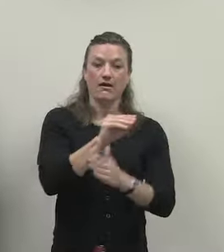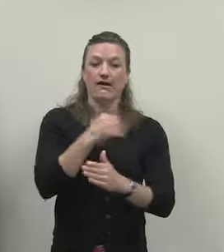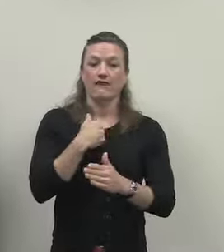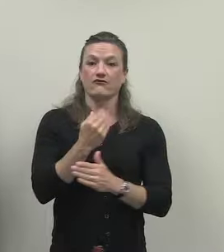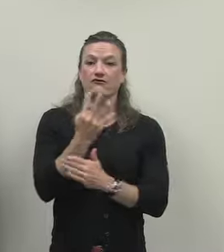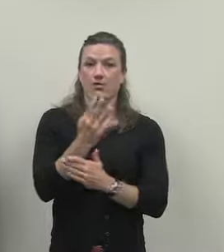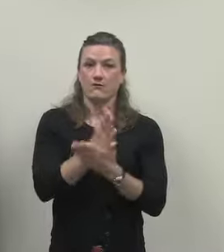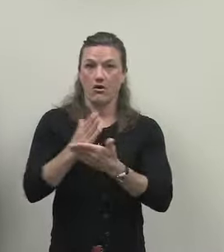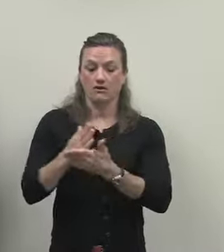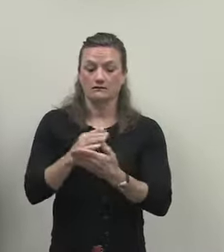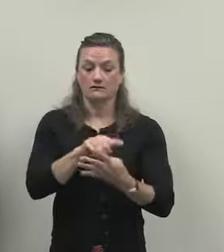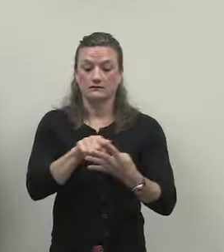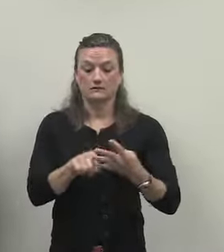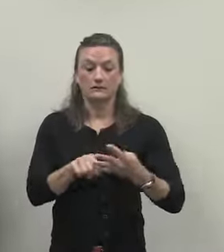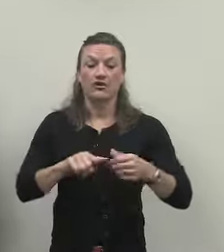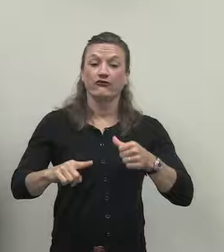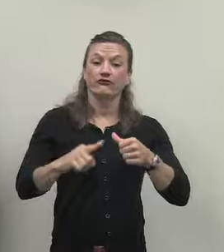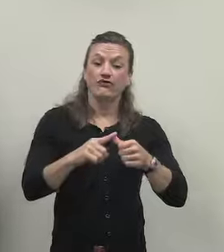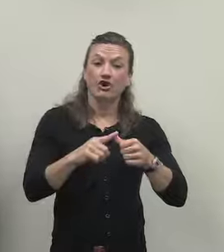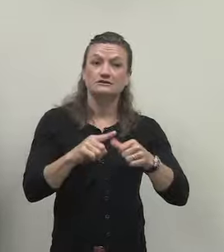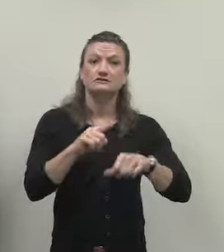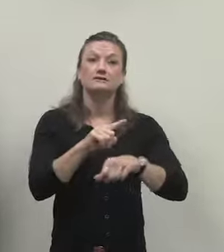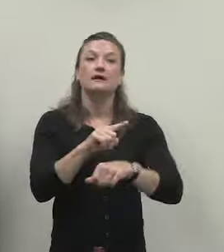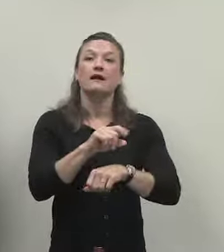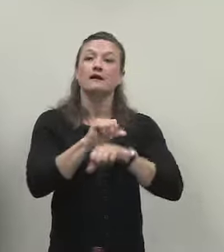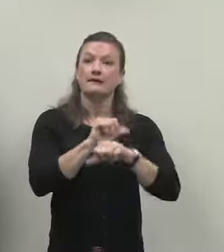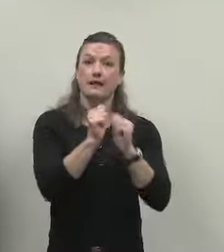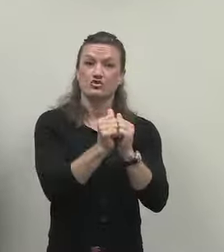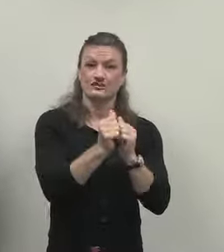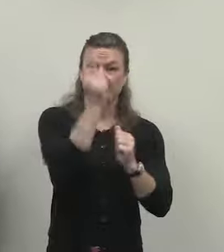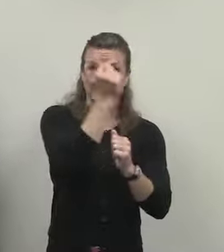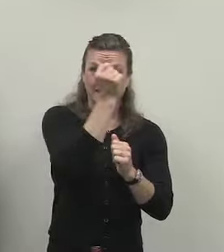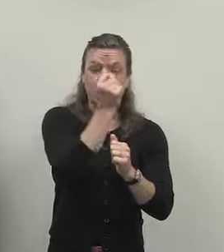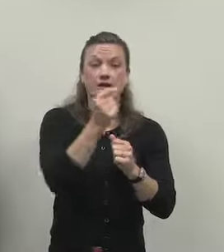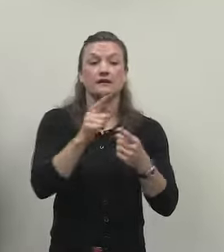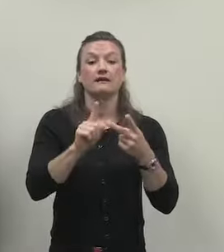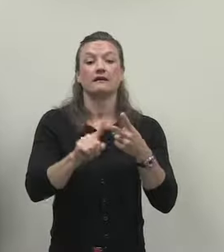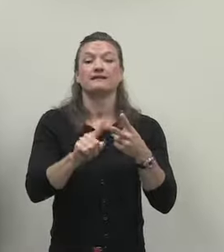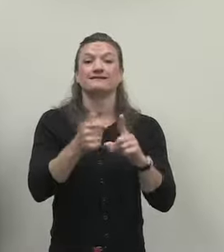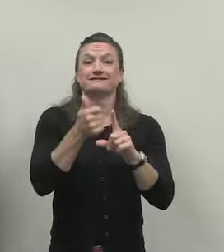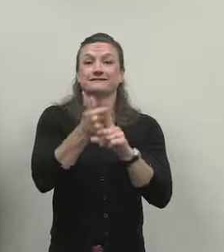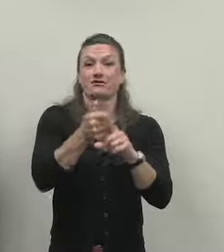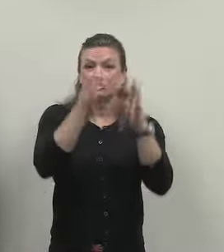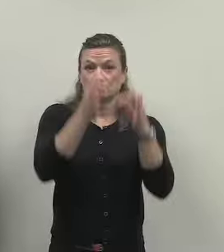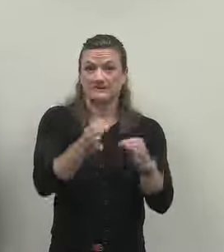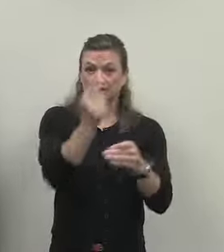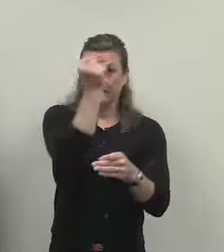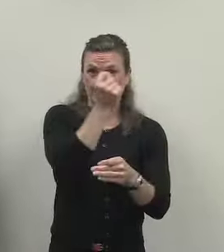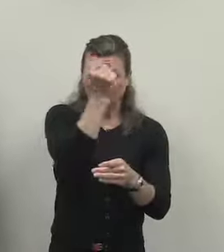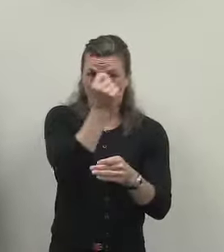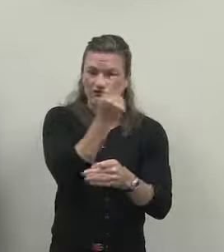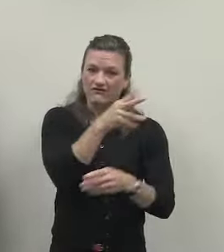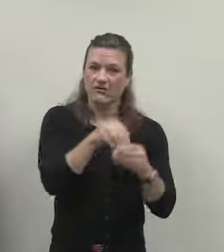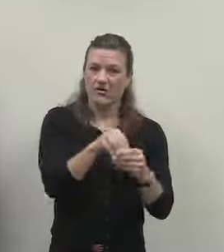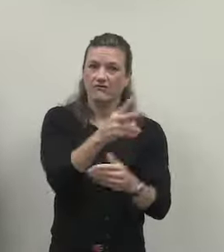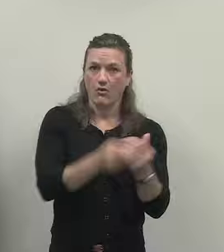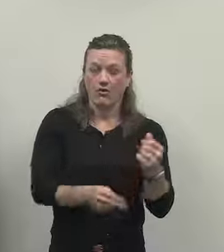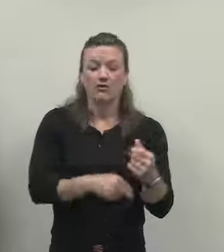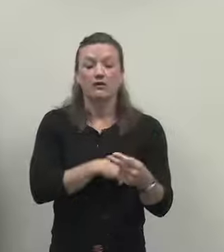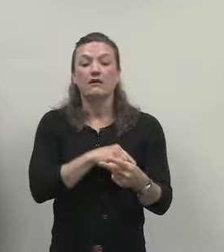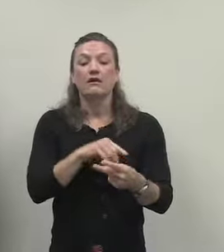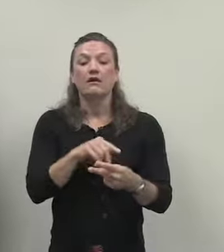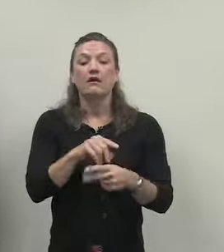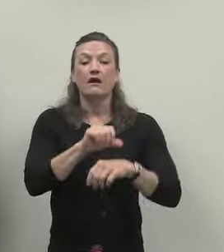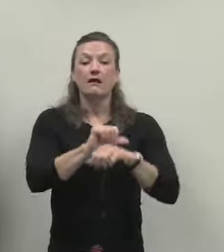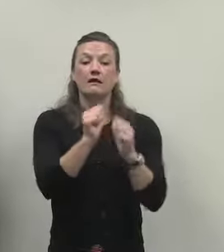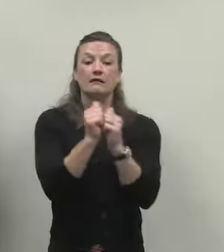parts. The first part involves collaboration theory and self-determination theory. The collaboration theory